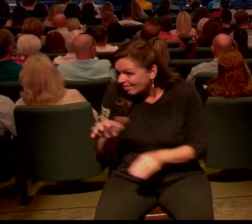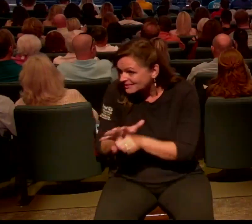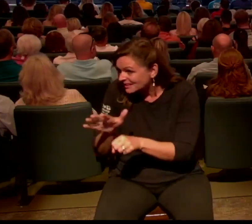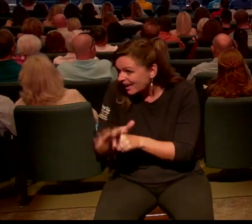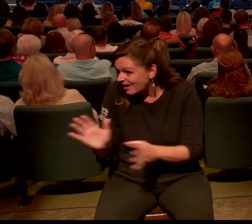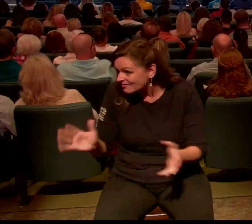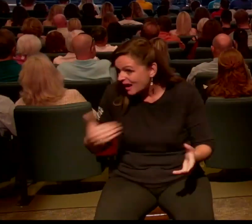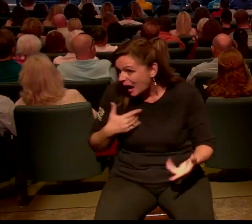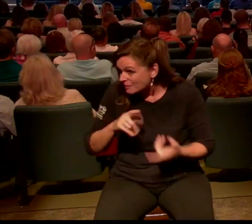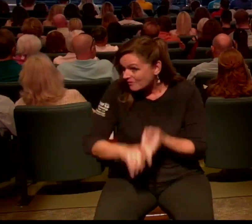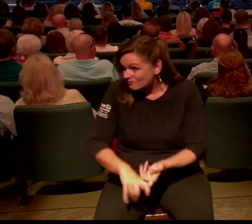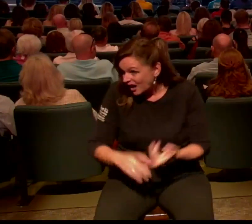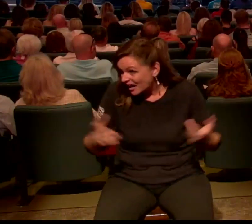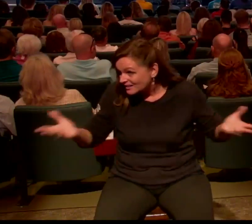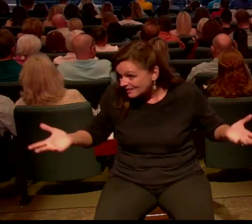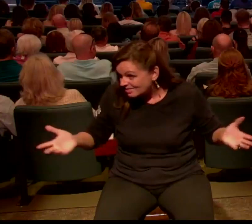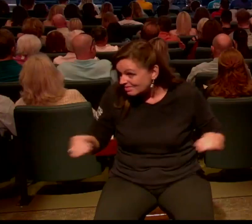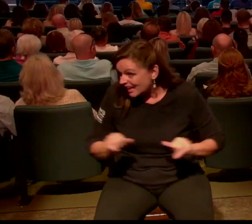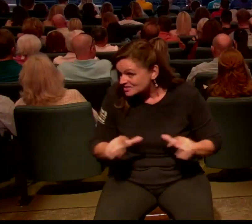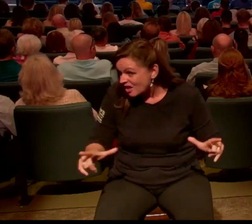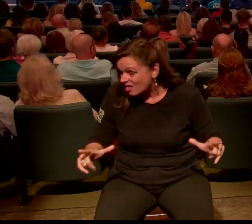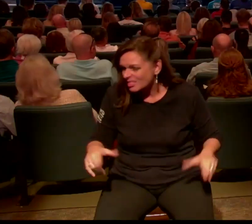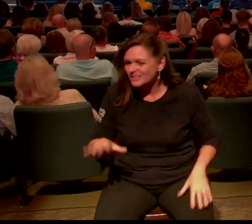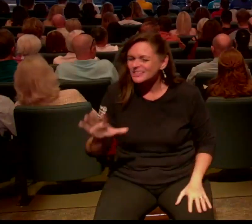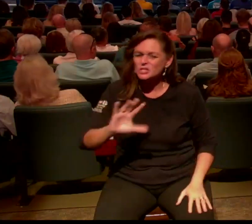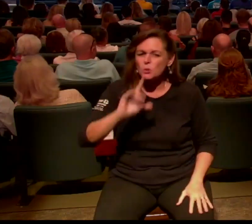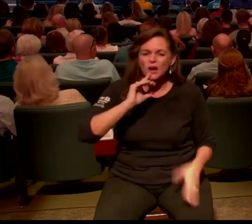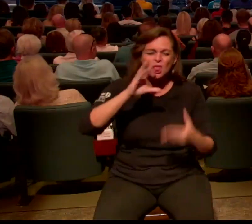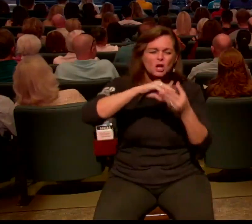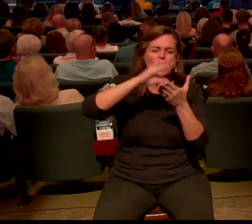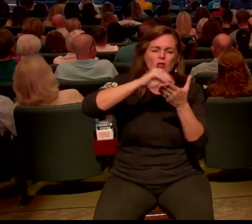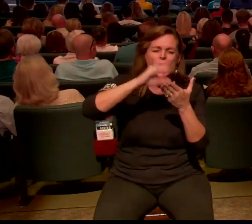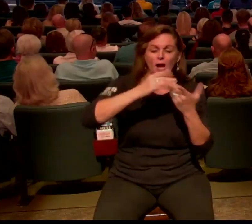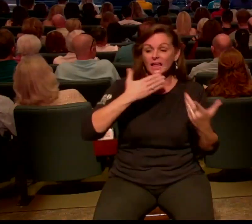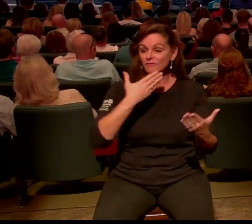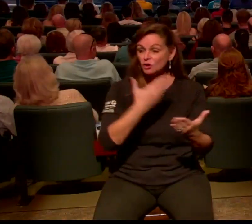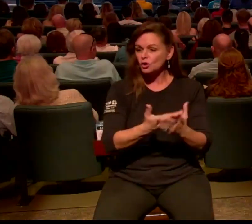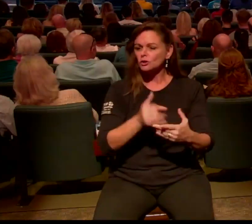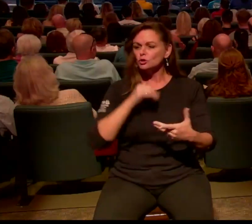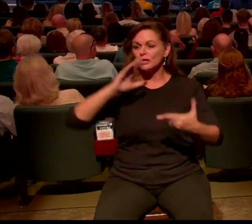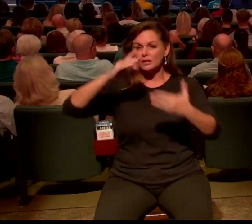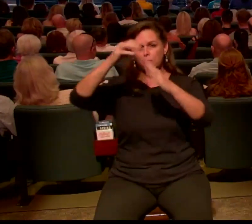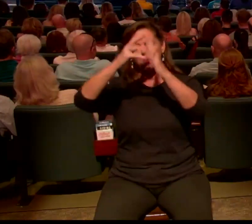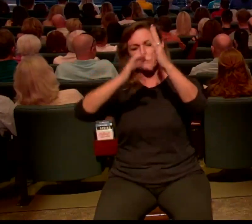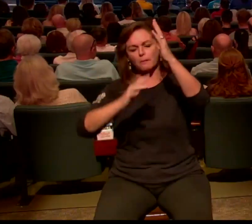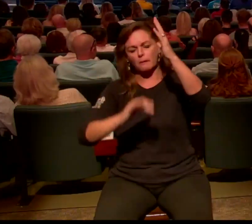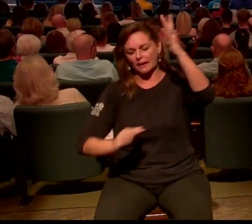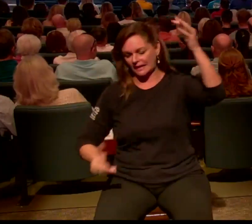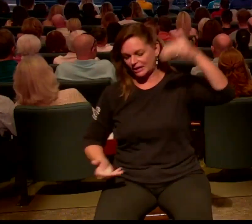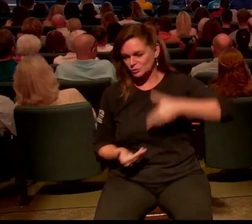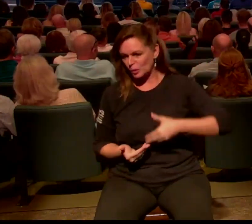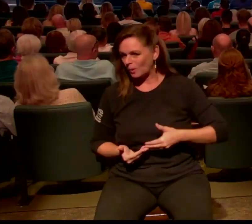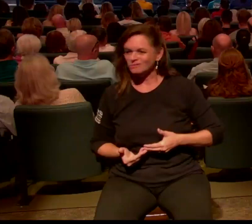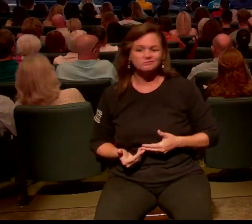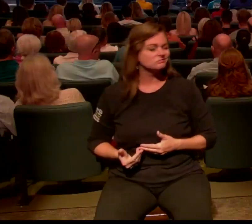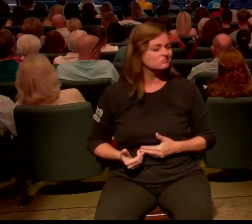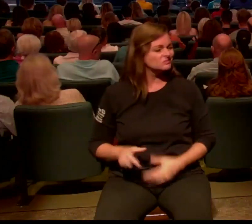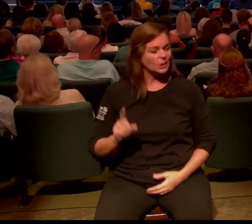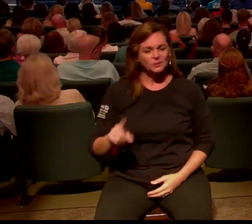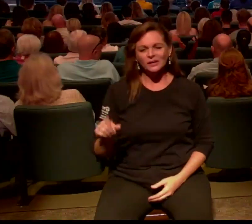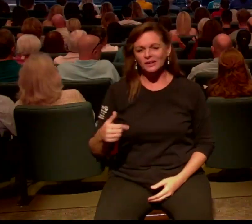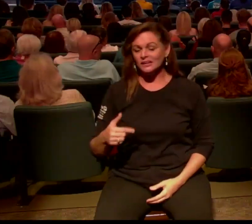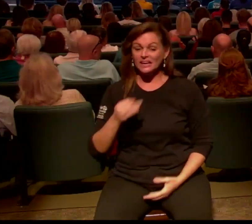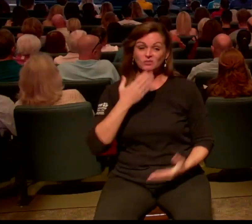and I'm their friend? Because you know what I learned a long time ago? If you're good, you don't need a long introduction. And